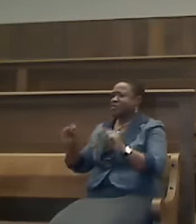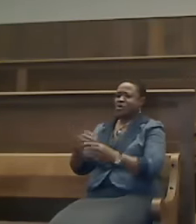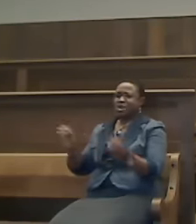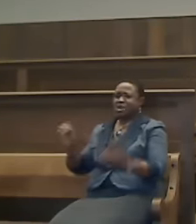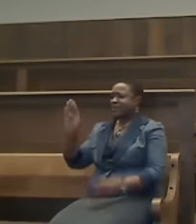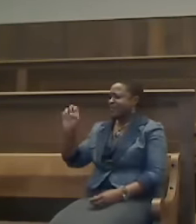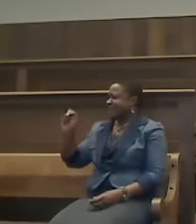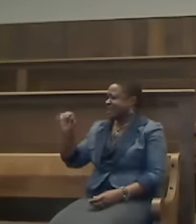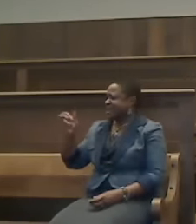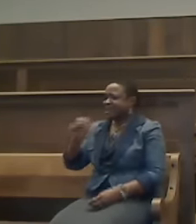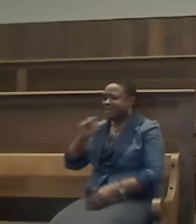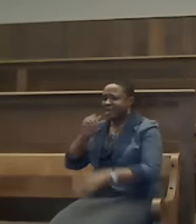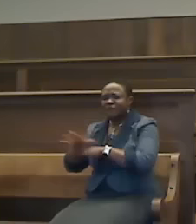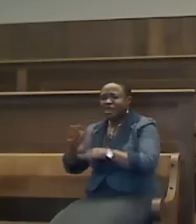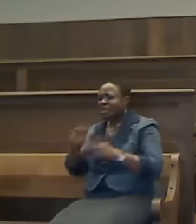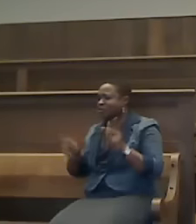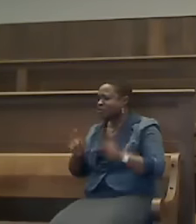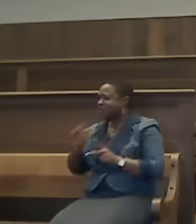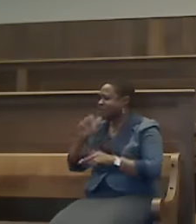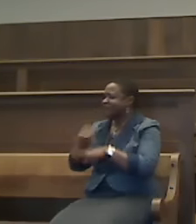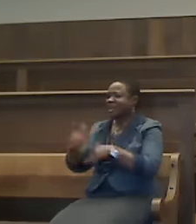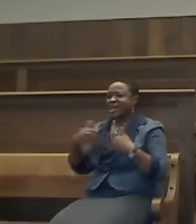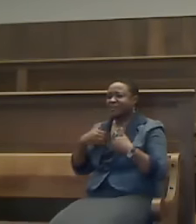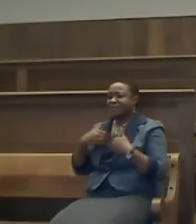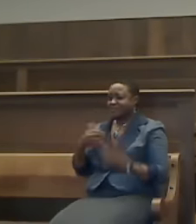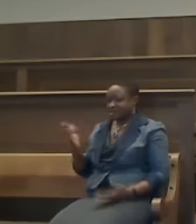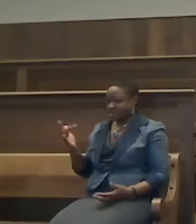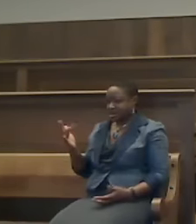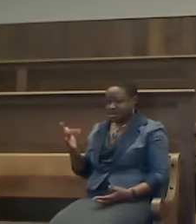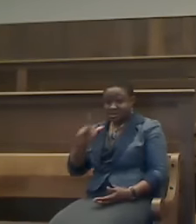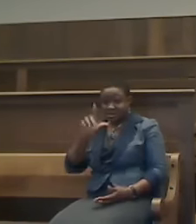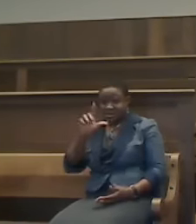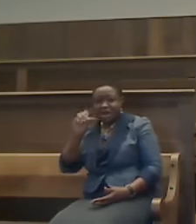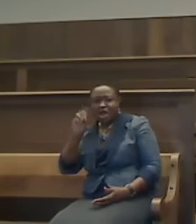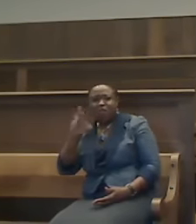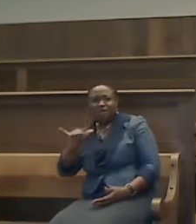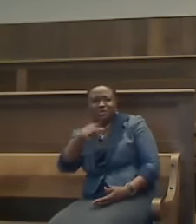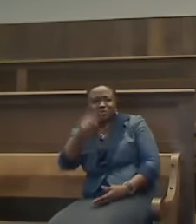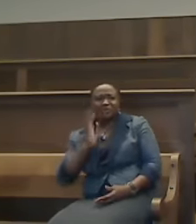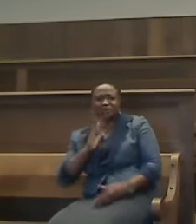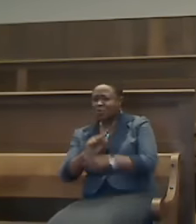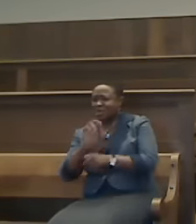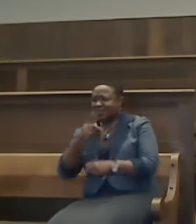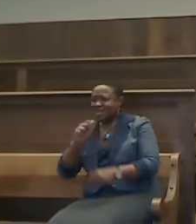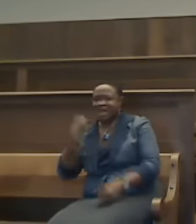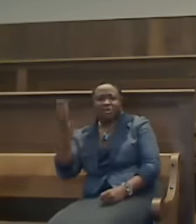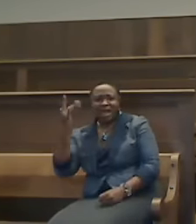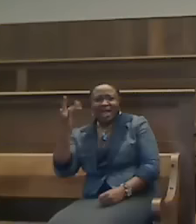no effects on humans or animals? Larry, any ideas? You used to work at the EPA.